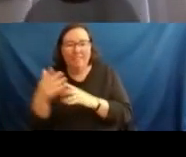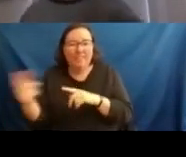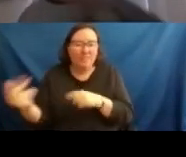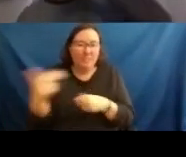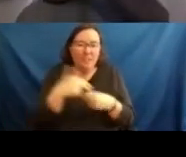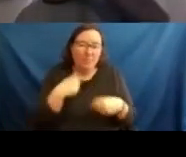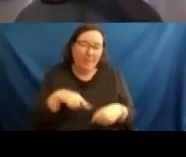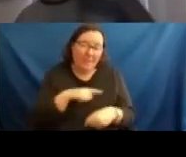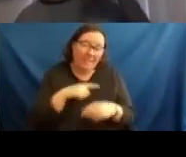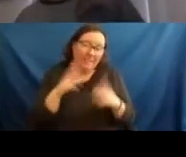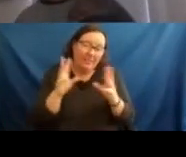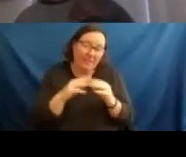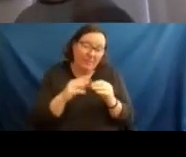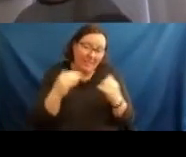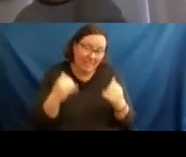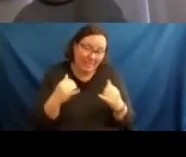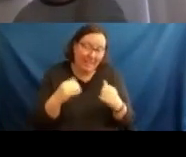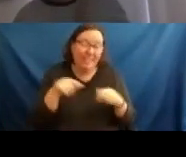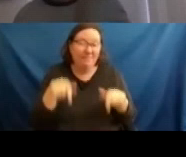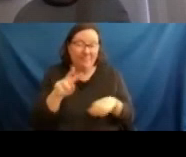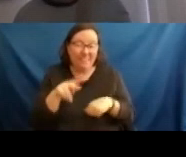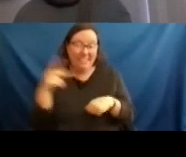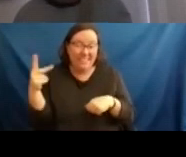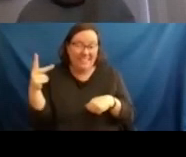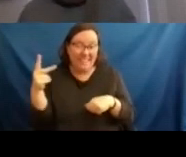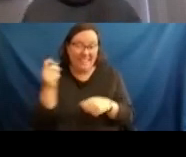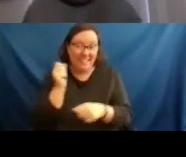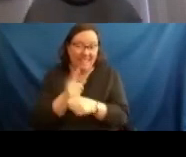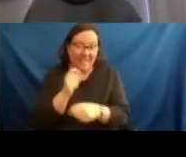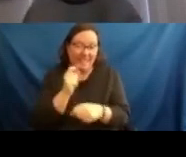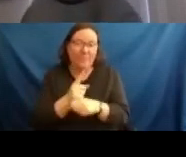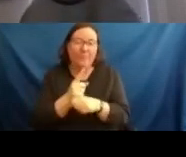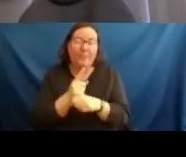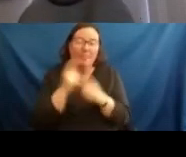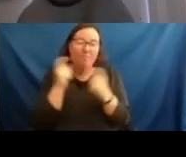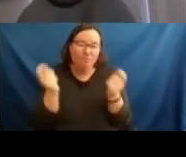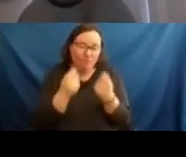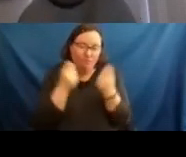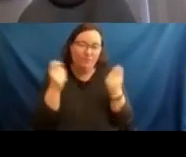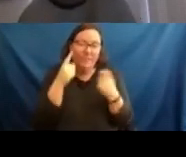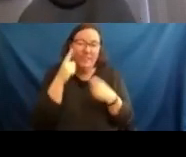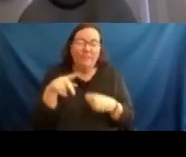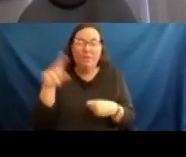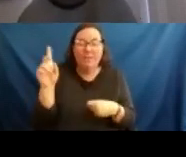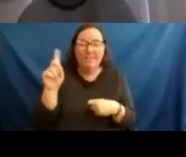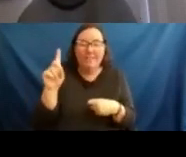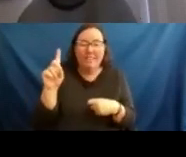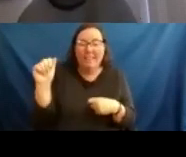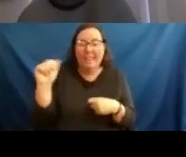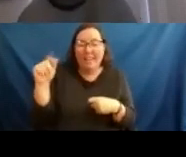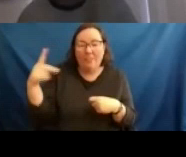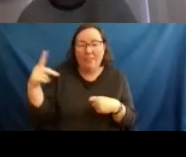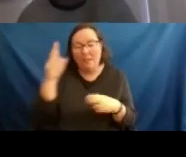us for our second annual Delta Alpha Pi Honor Society